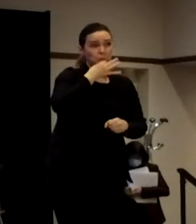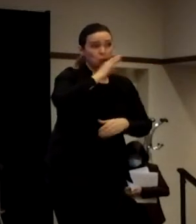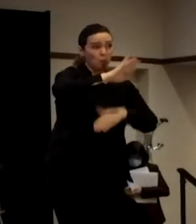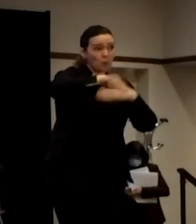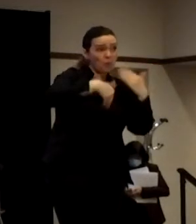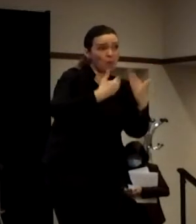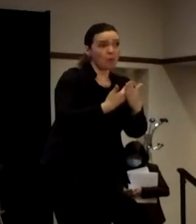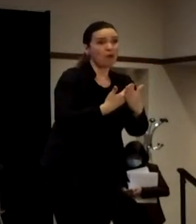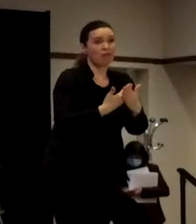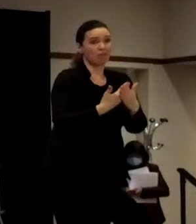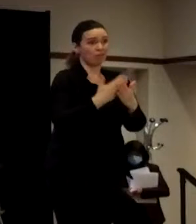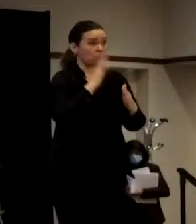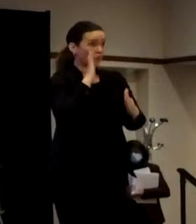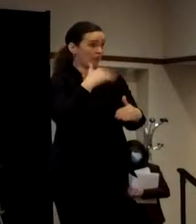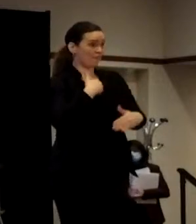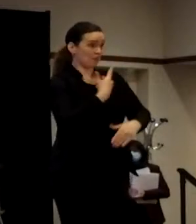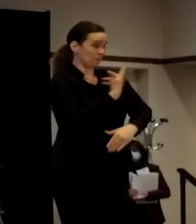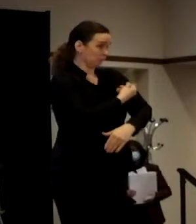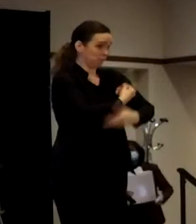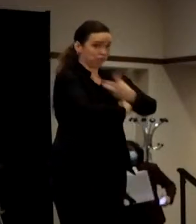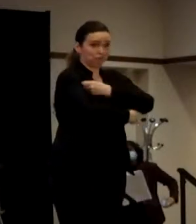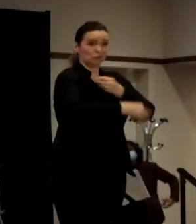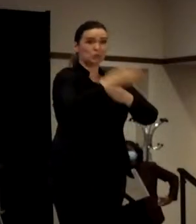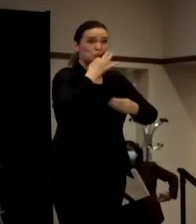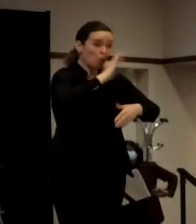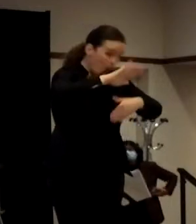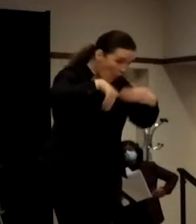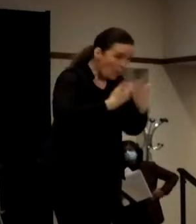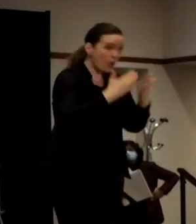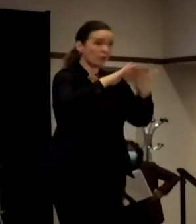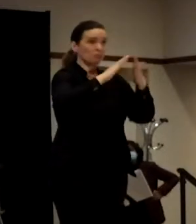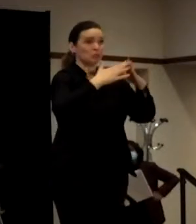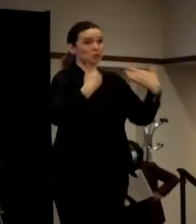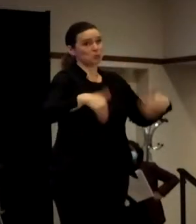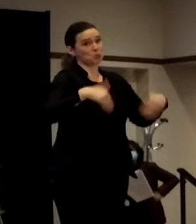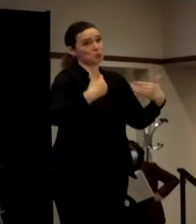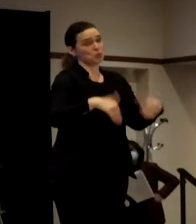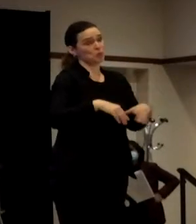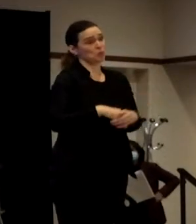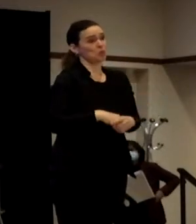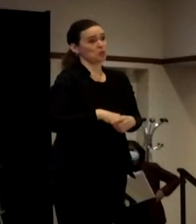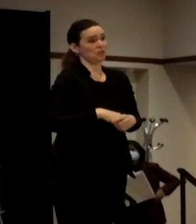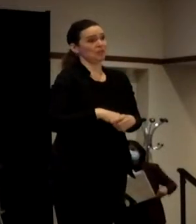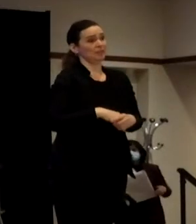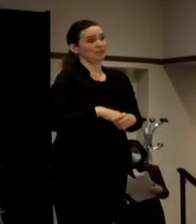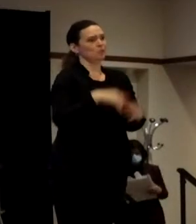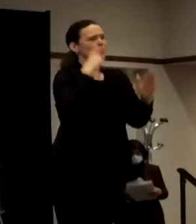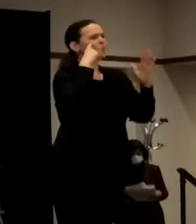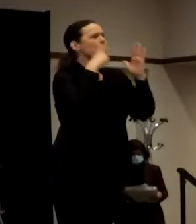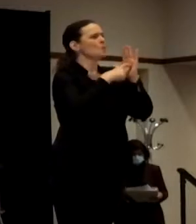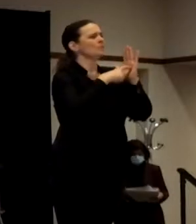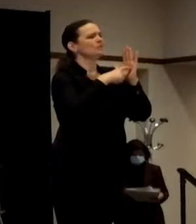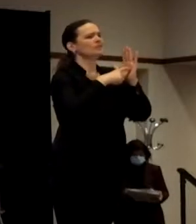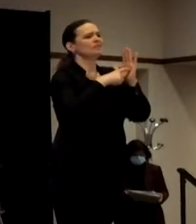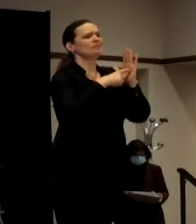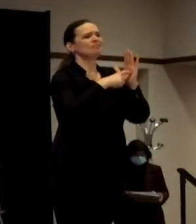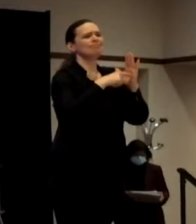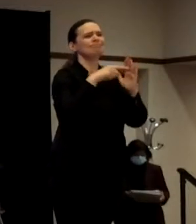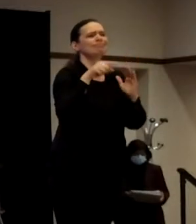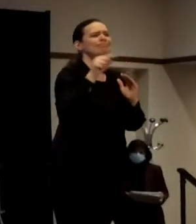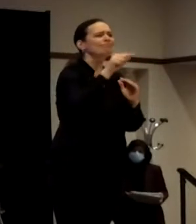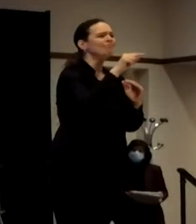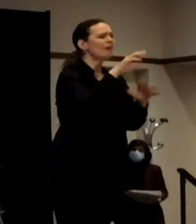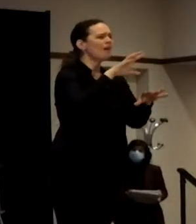OnList this week because of every time we have OnList appointments, say we have 200 slots for OnList that